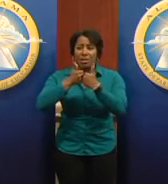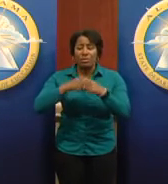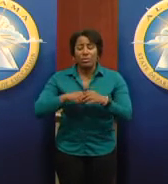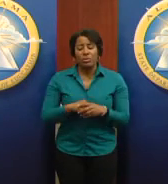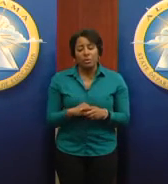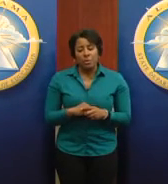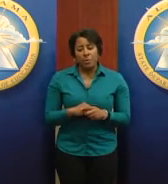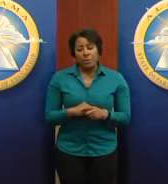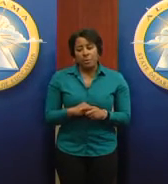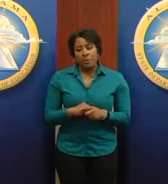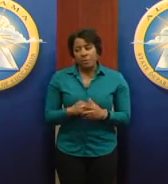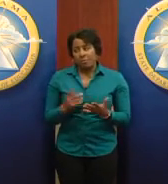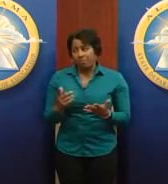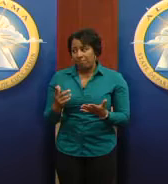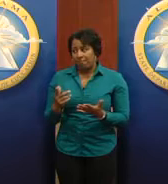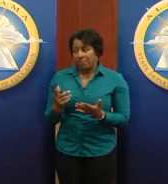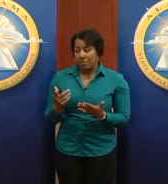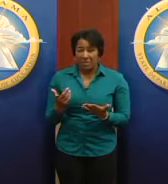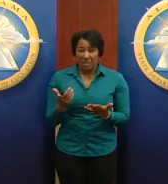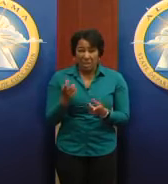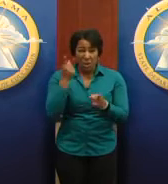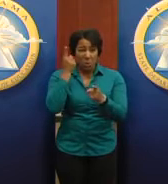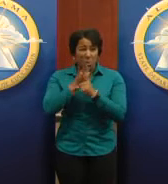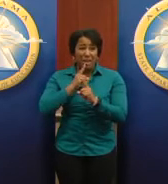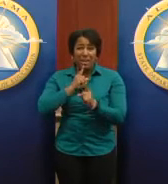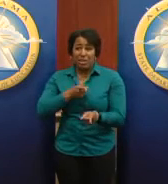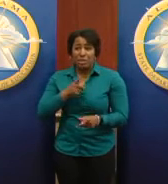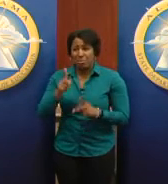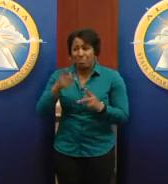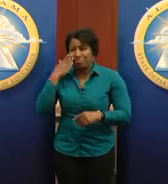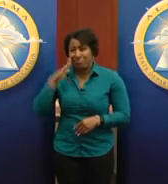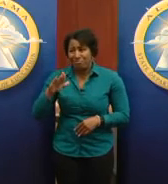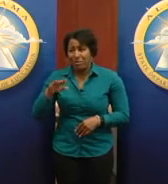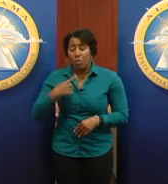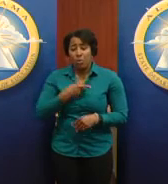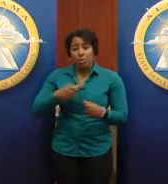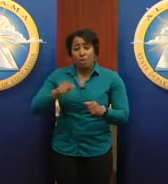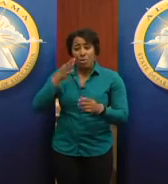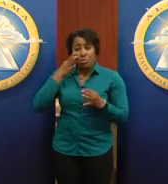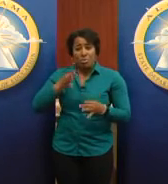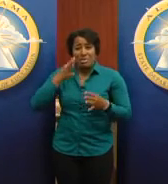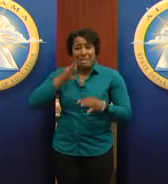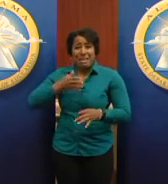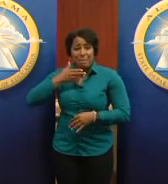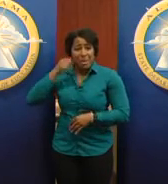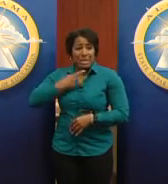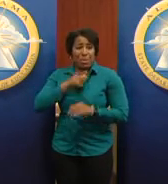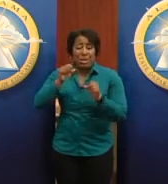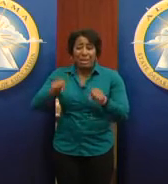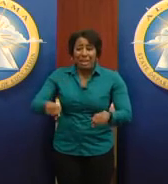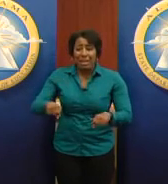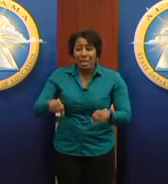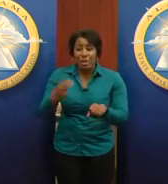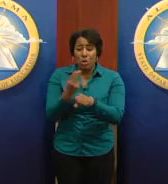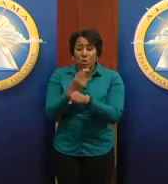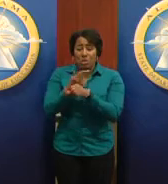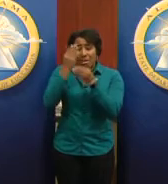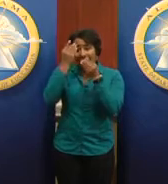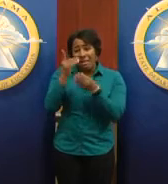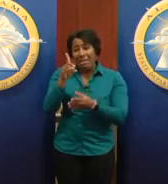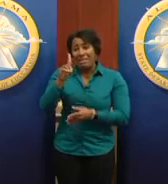one really knows exactly what the right answer is. I think we're trying to make the best decisions we can with the data that we have at the